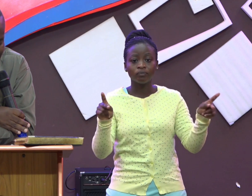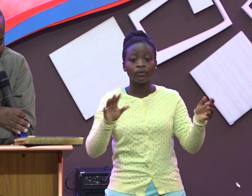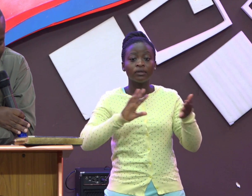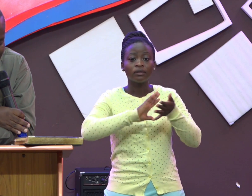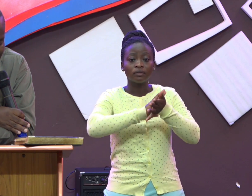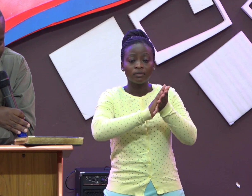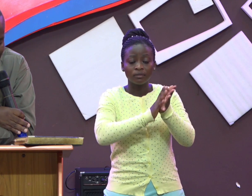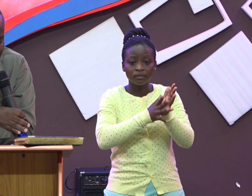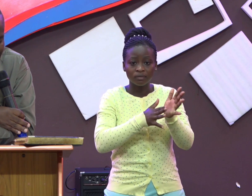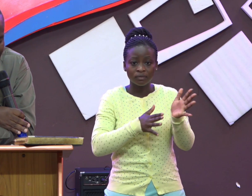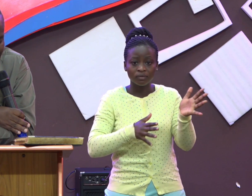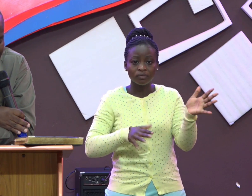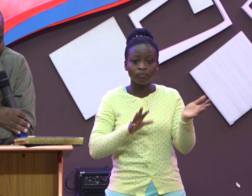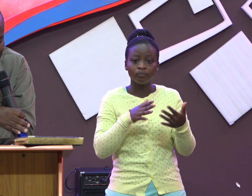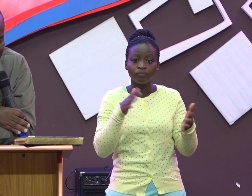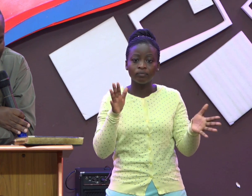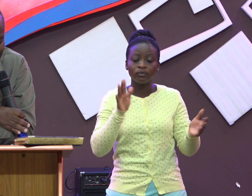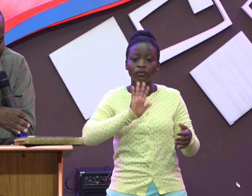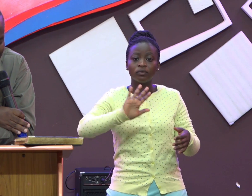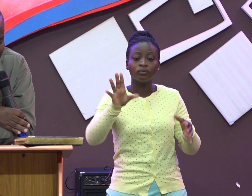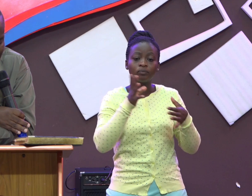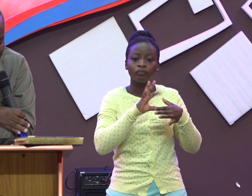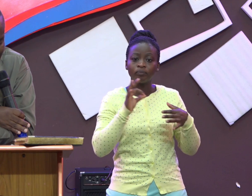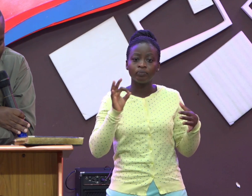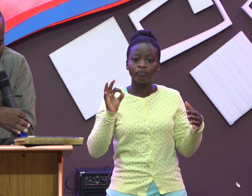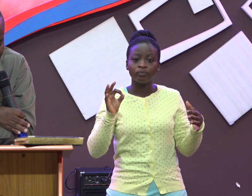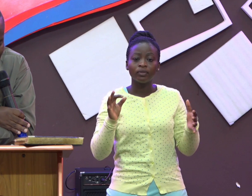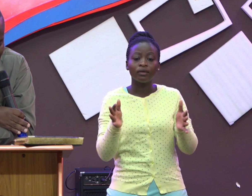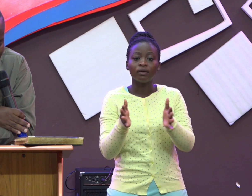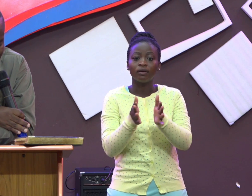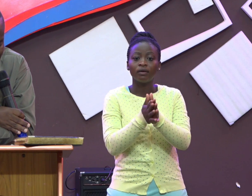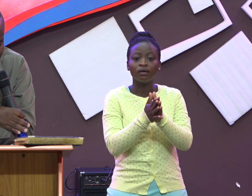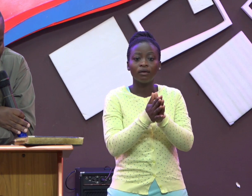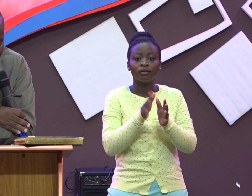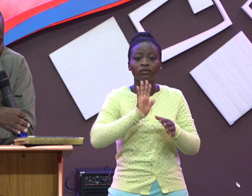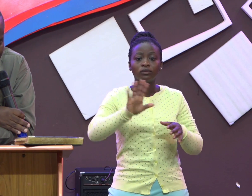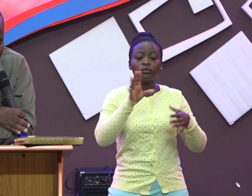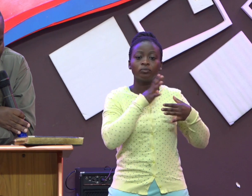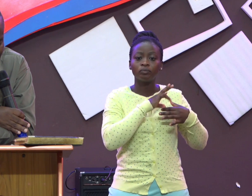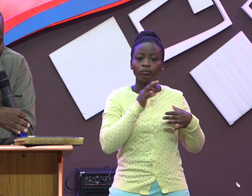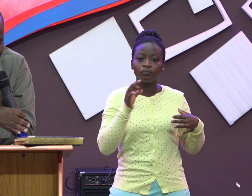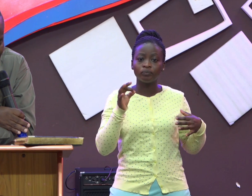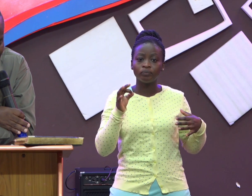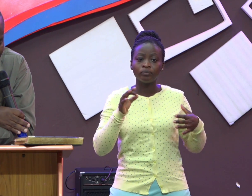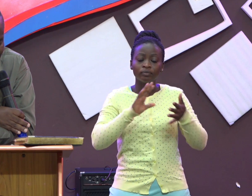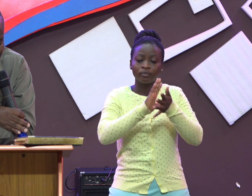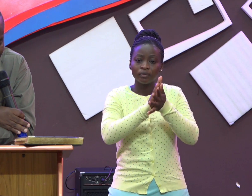ddala. May he sanctify you indeed. Emyoyo gyammwe. That your spirits. N'emmeme zammwe. And your souls.